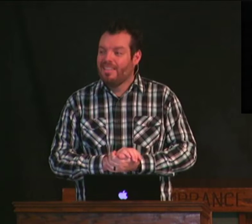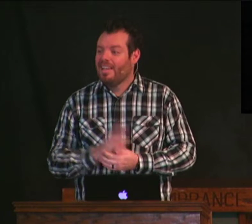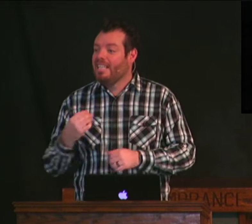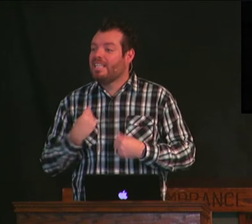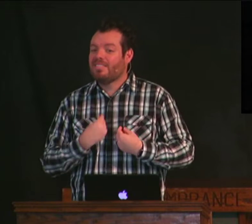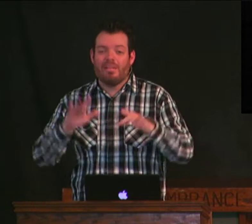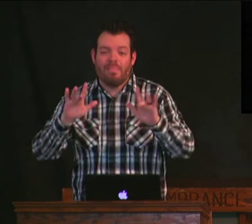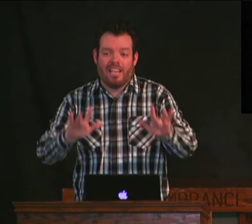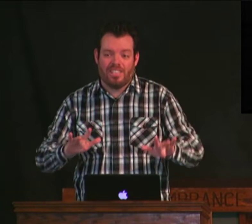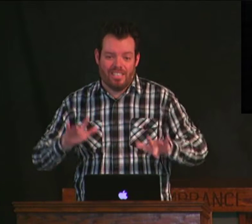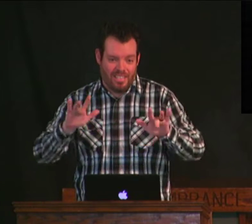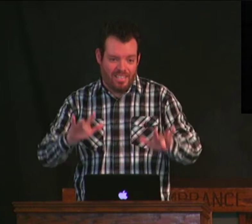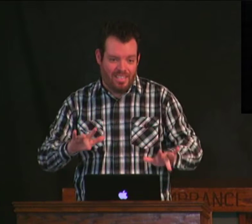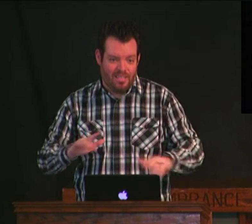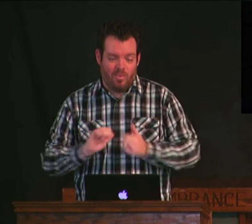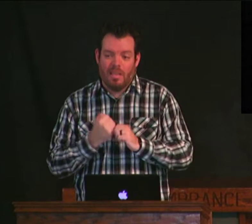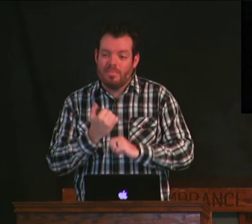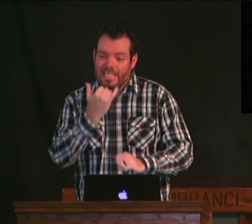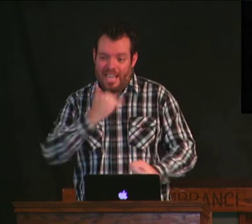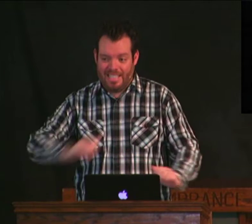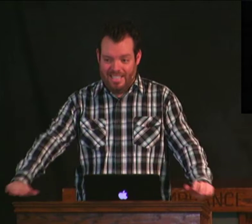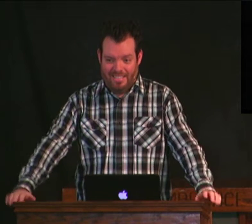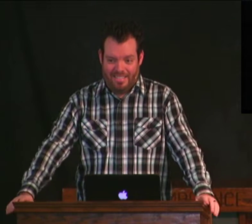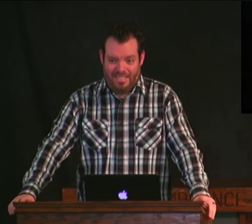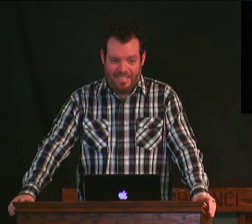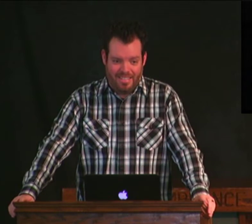And he gives us compassion. We make mistakes.